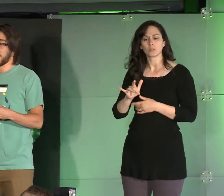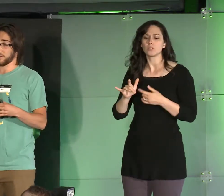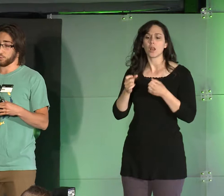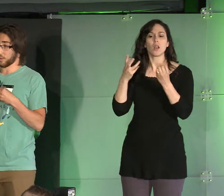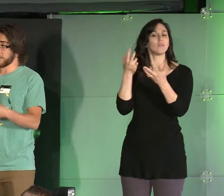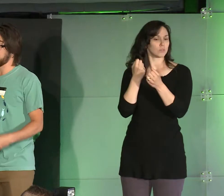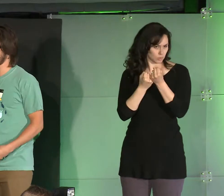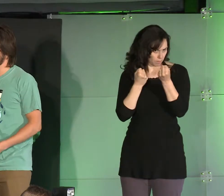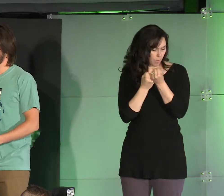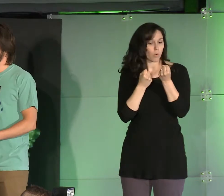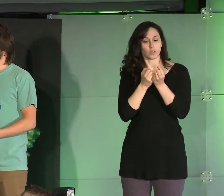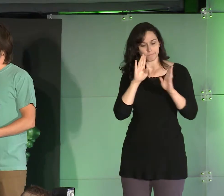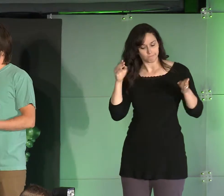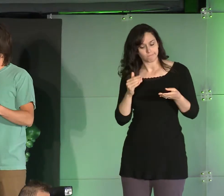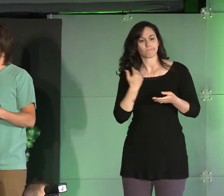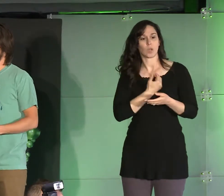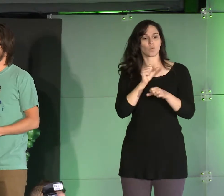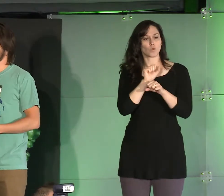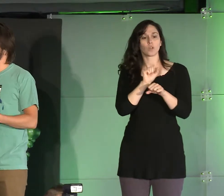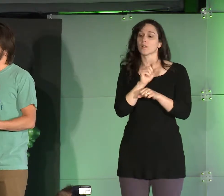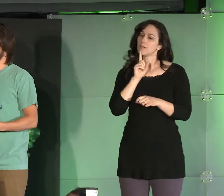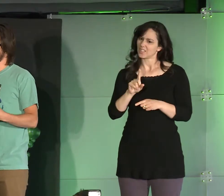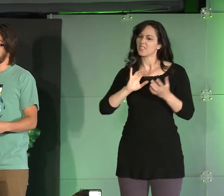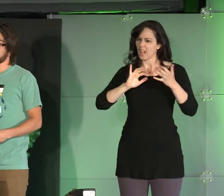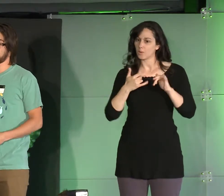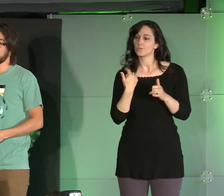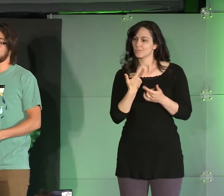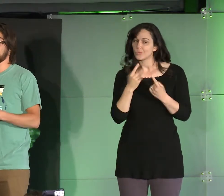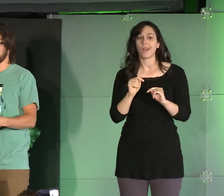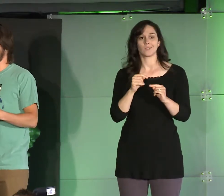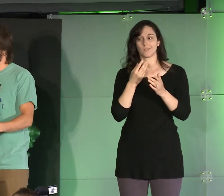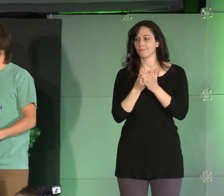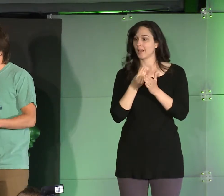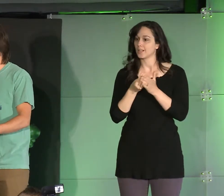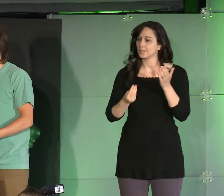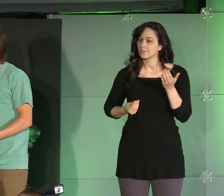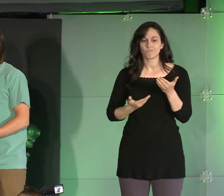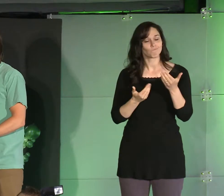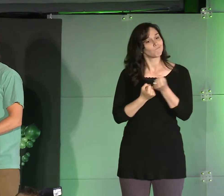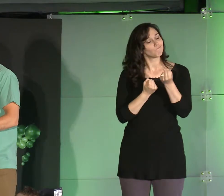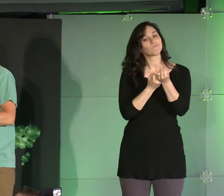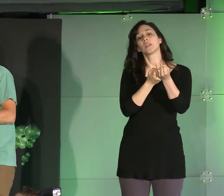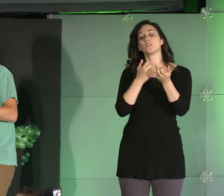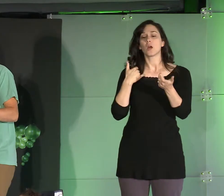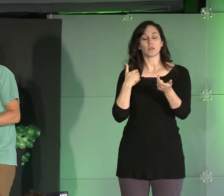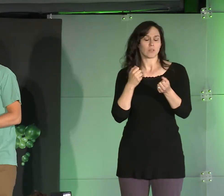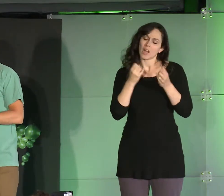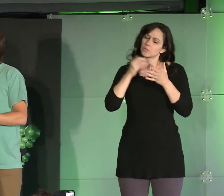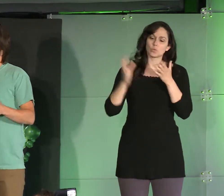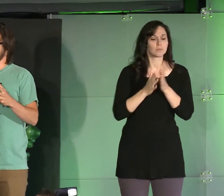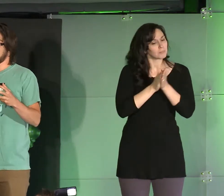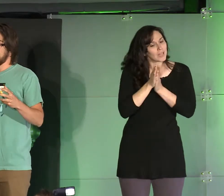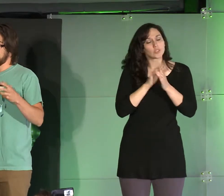support around what we're trying to do right now, and that's really how we're trying to finance. You know, we're a bunch of students that are very passionate about what we're trying to do, but don't really have access